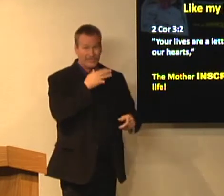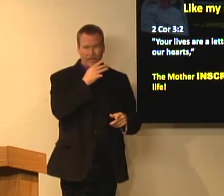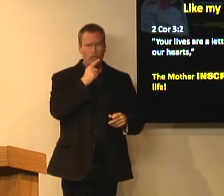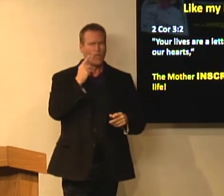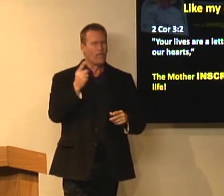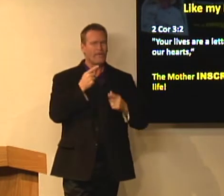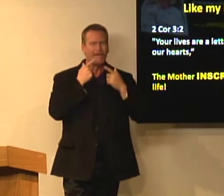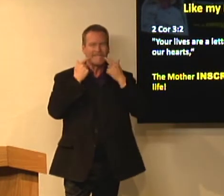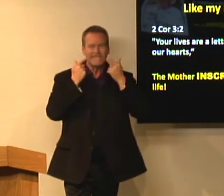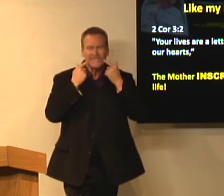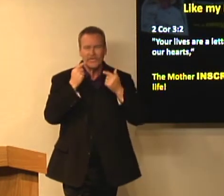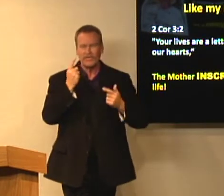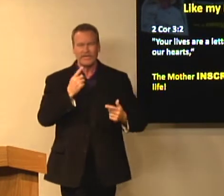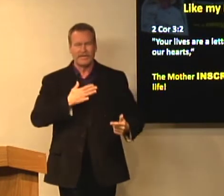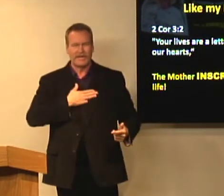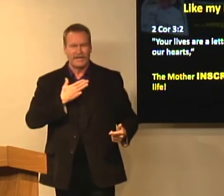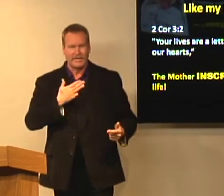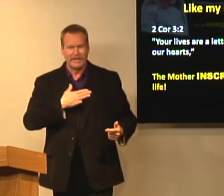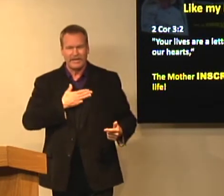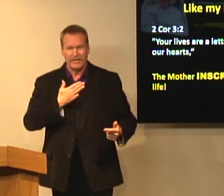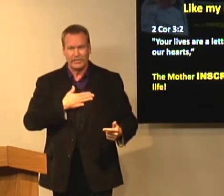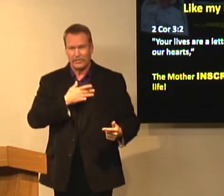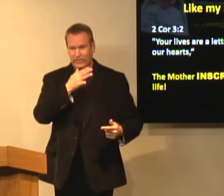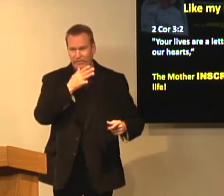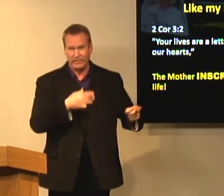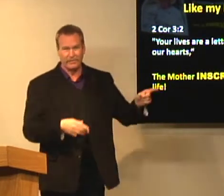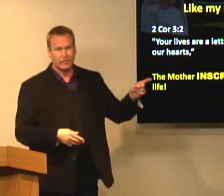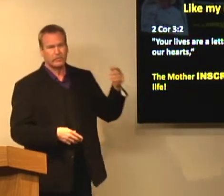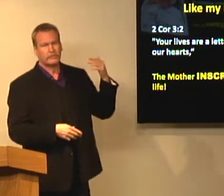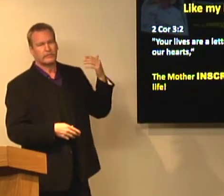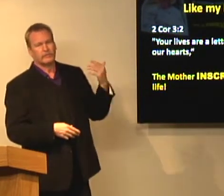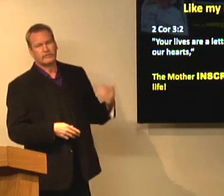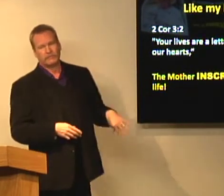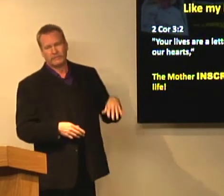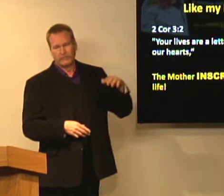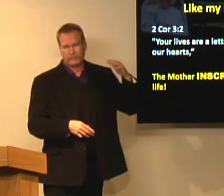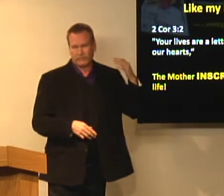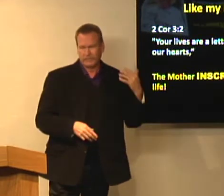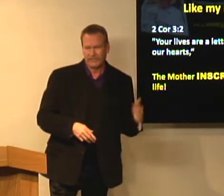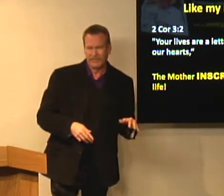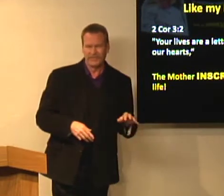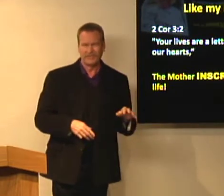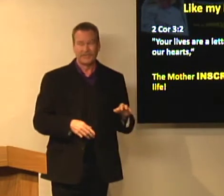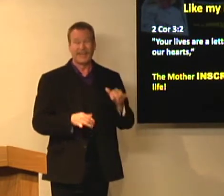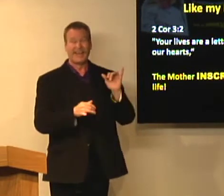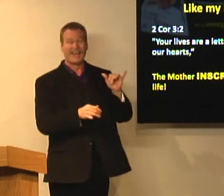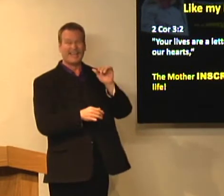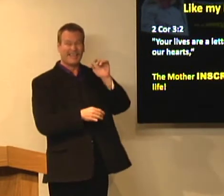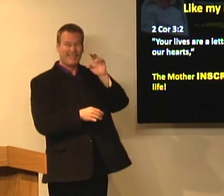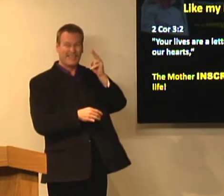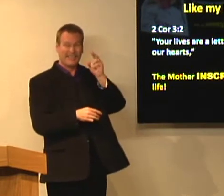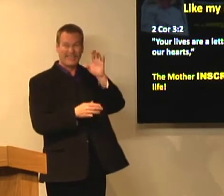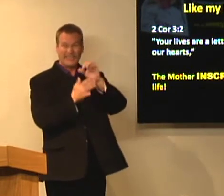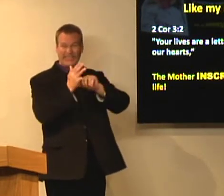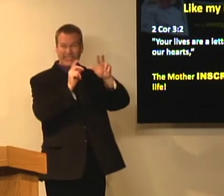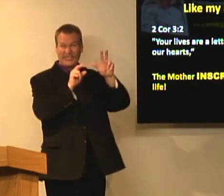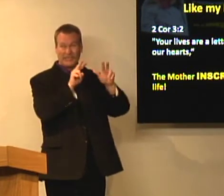That's my mom. You see, my mom was always laughing. She was always happy. Such a woman. In